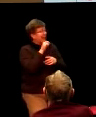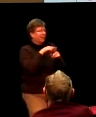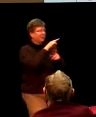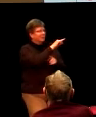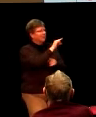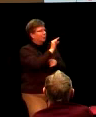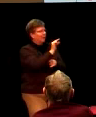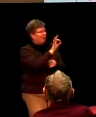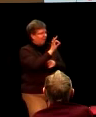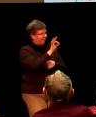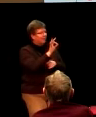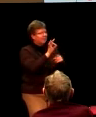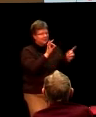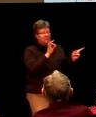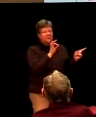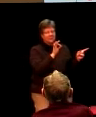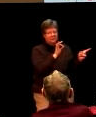Falls.